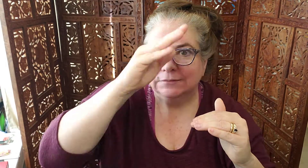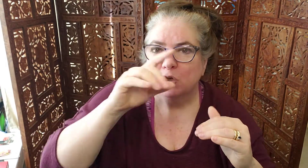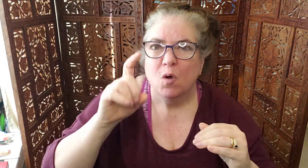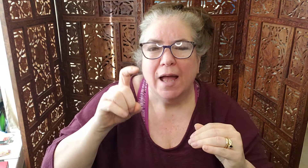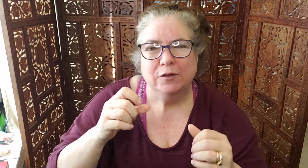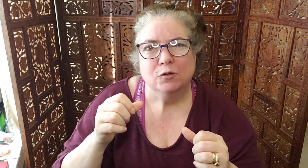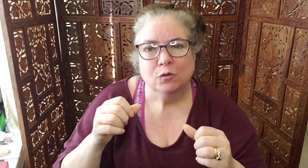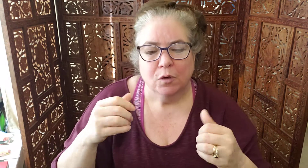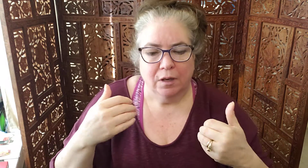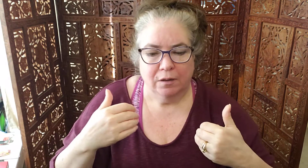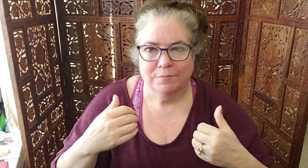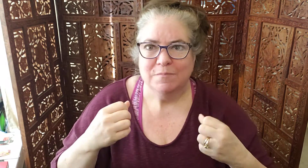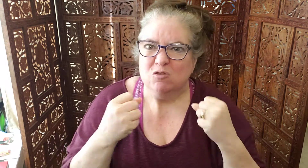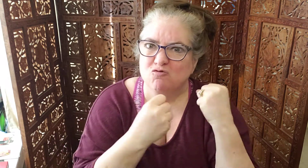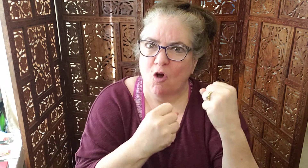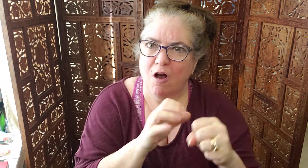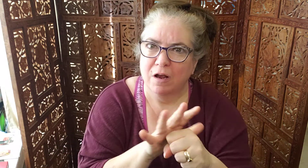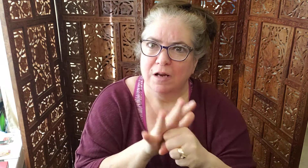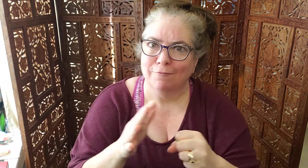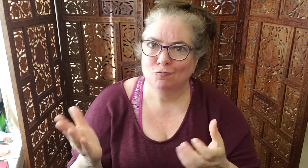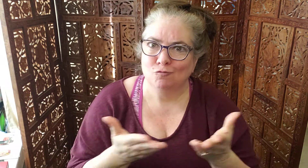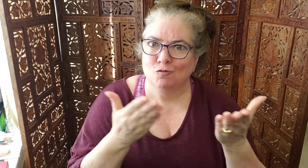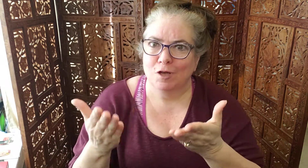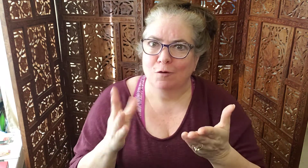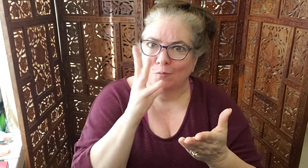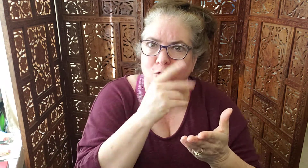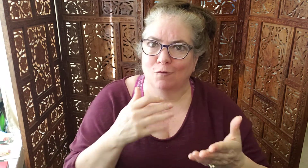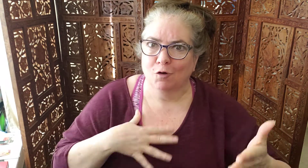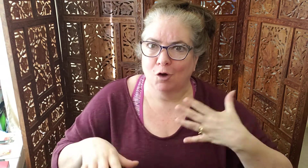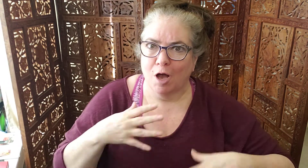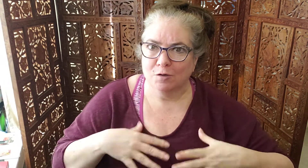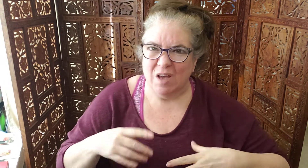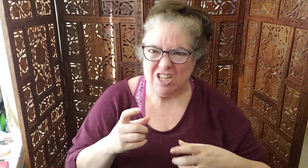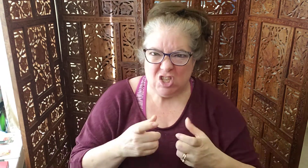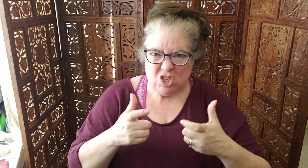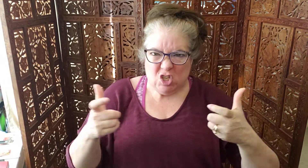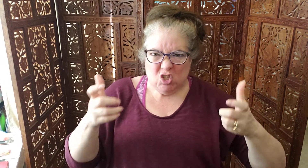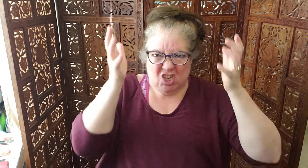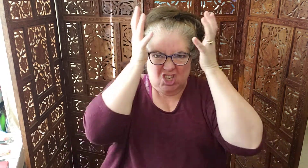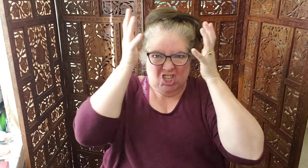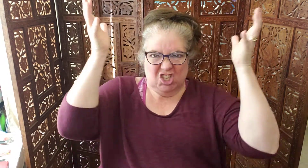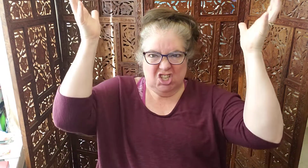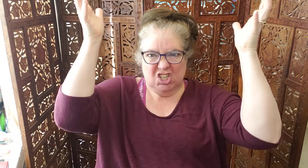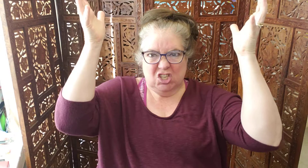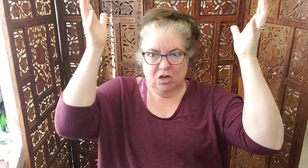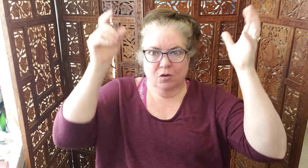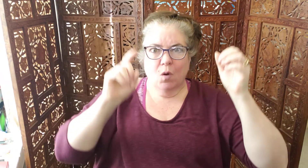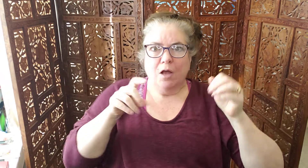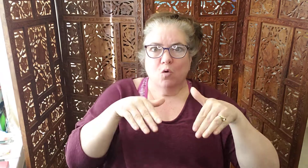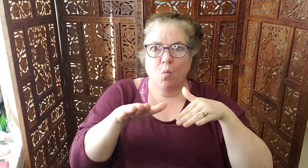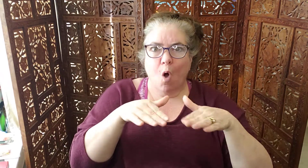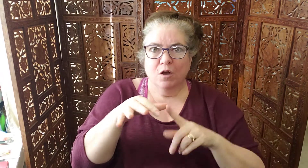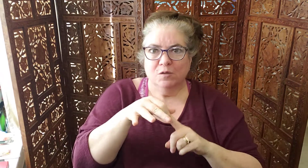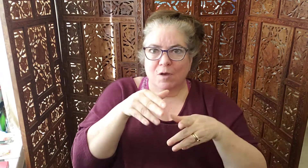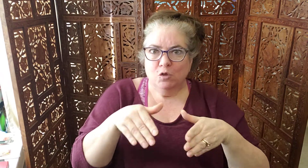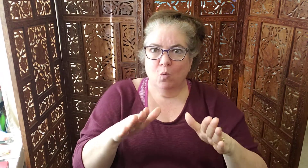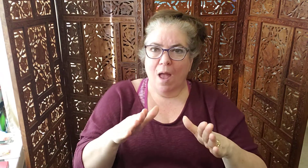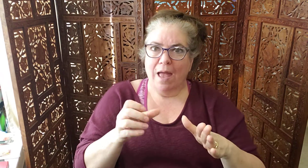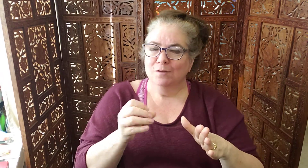huge headdresses. They had to learn a certain walk in order to balance the hats. The hats were huge, and